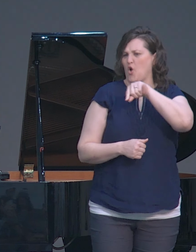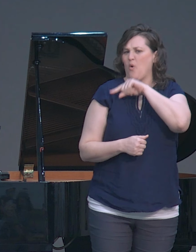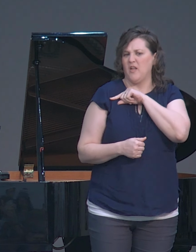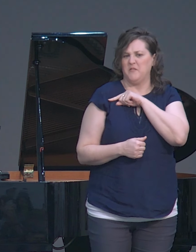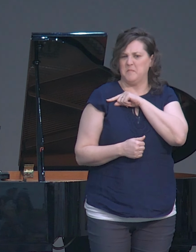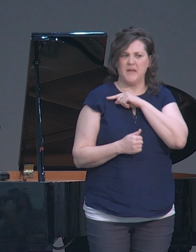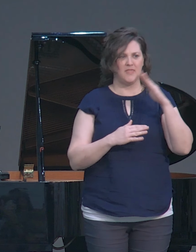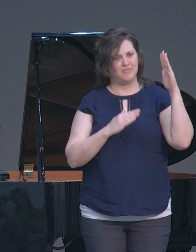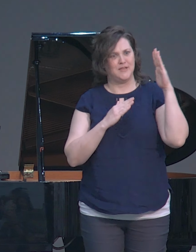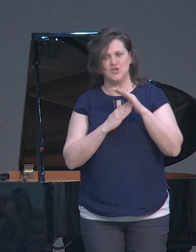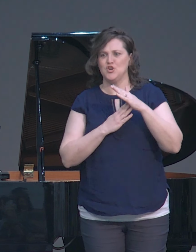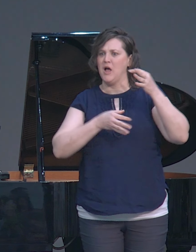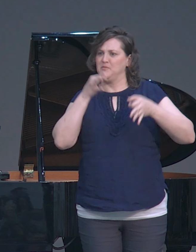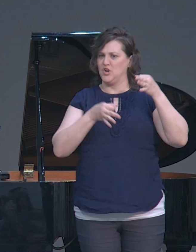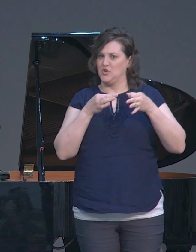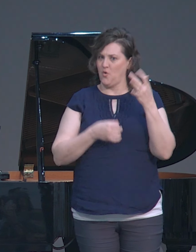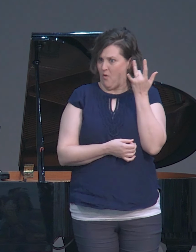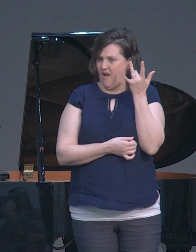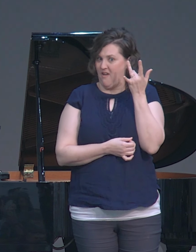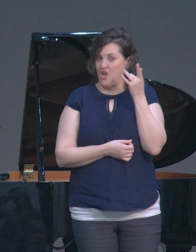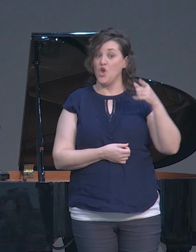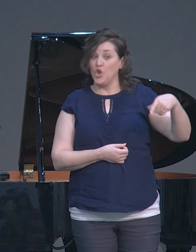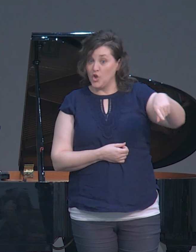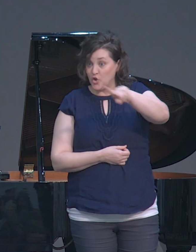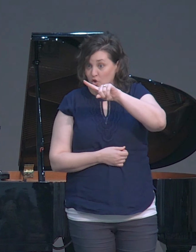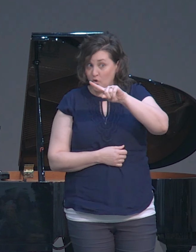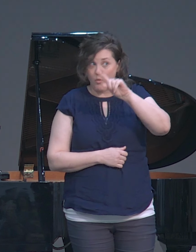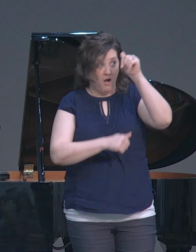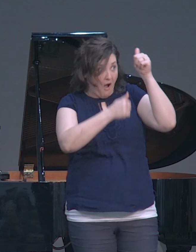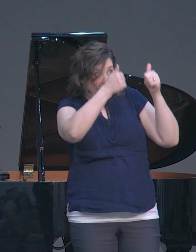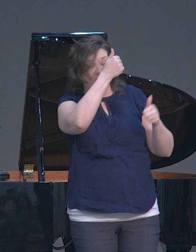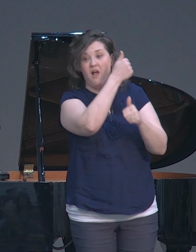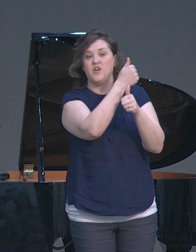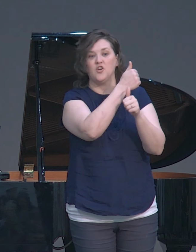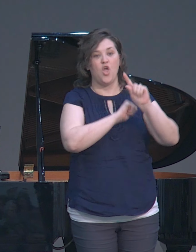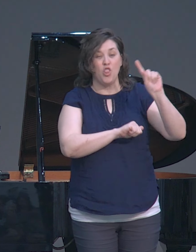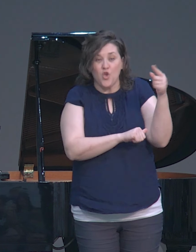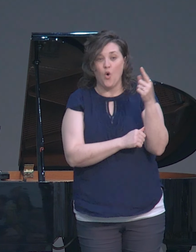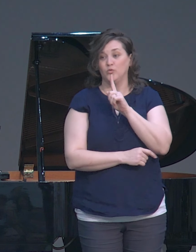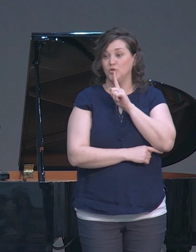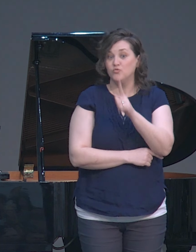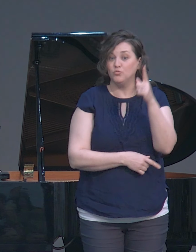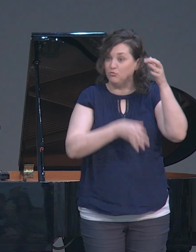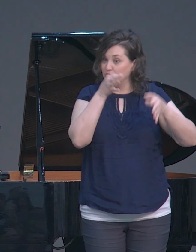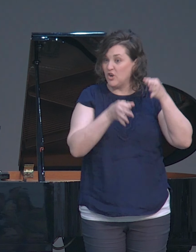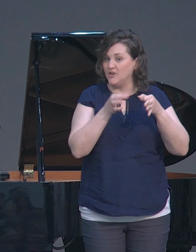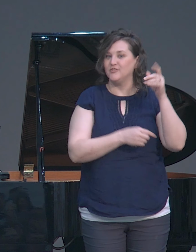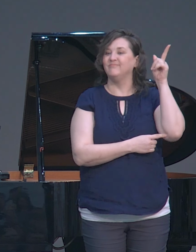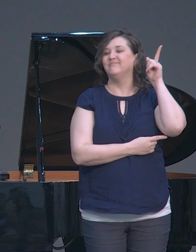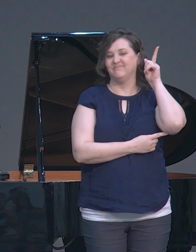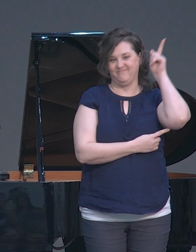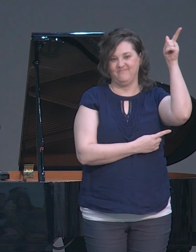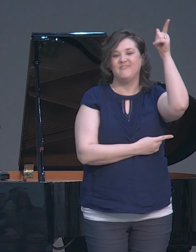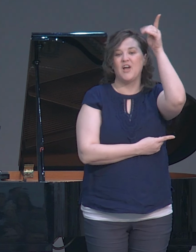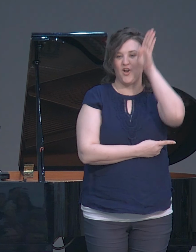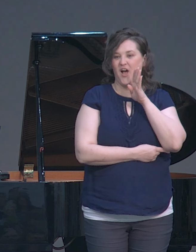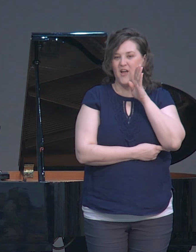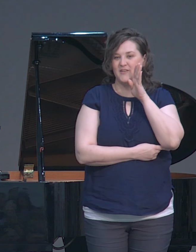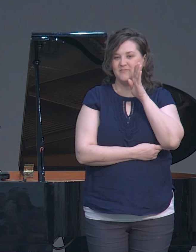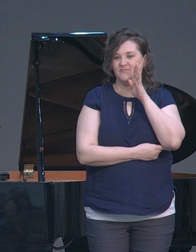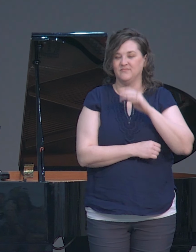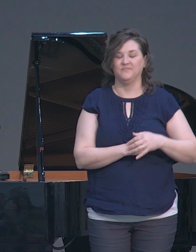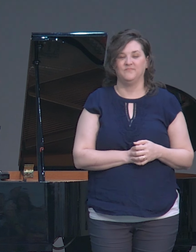you yourself are subject to the only true judge. And that's God.